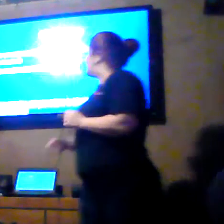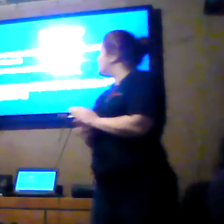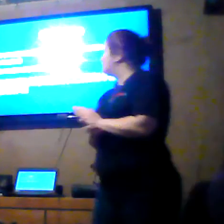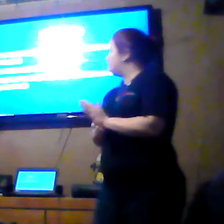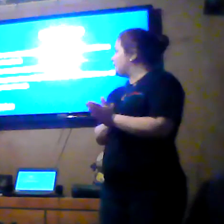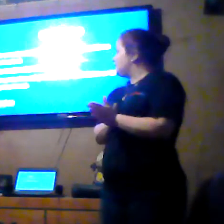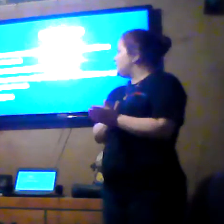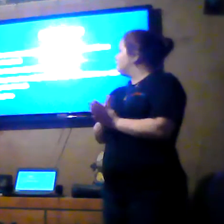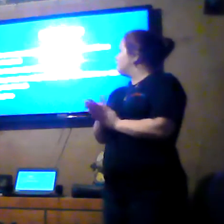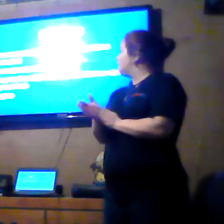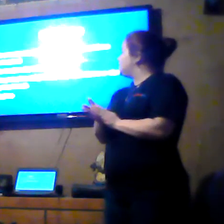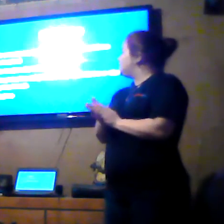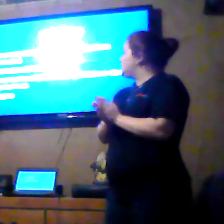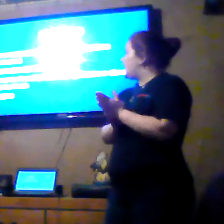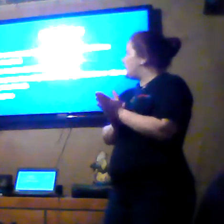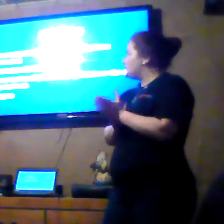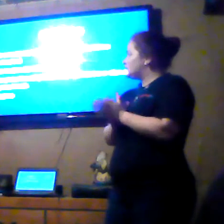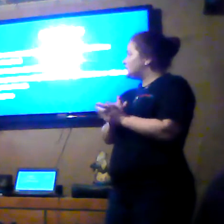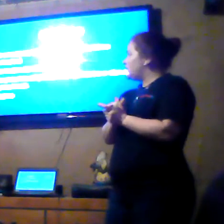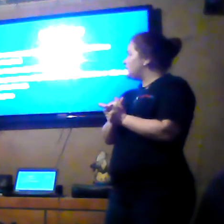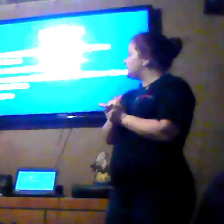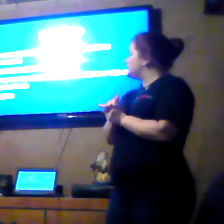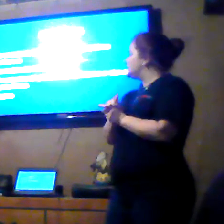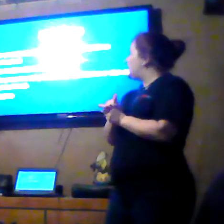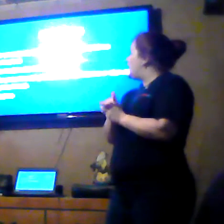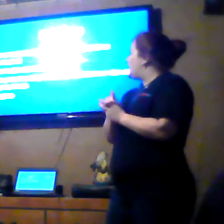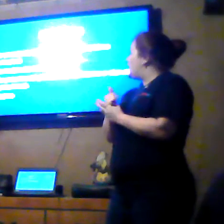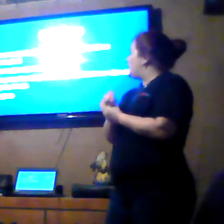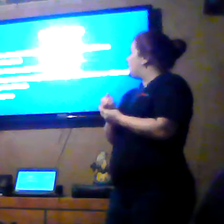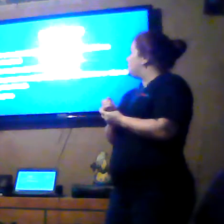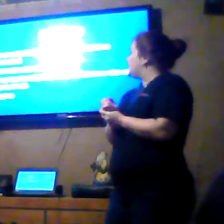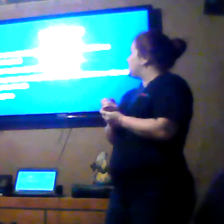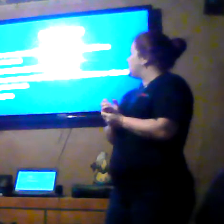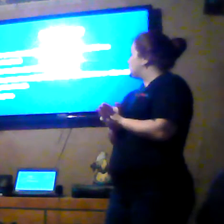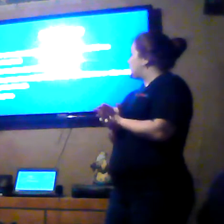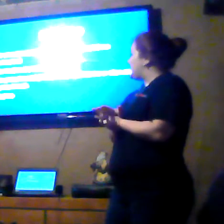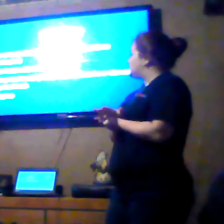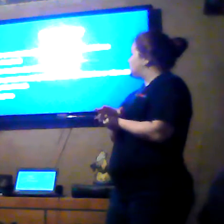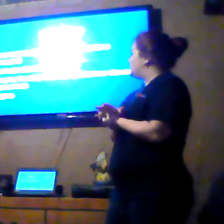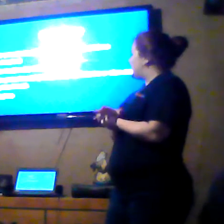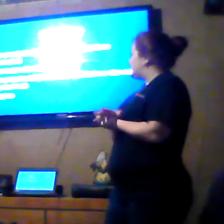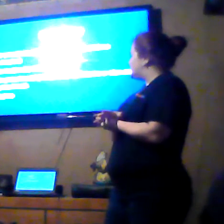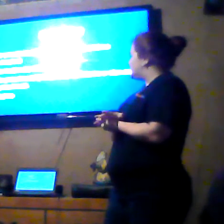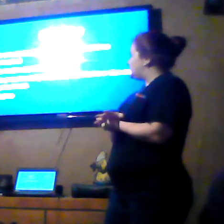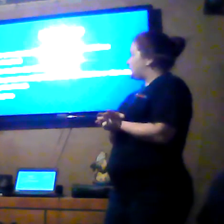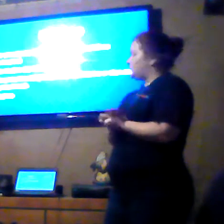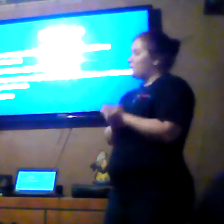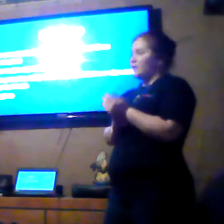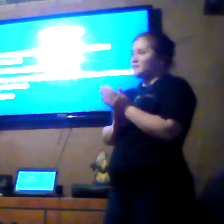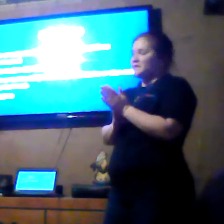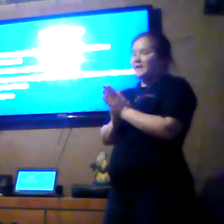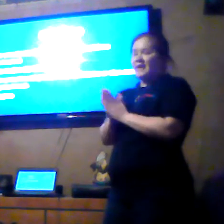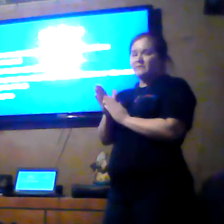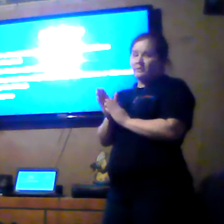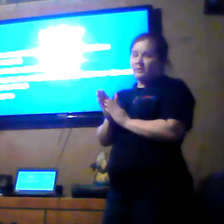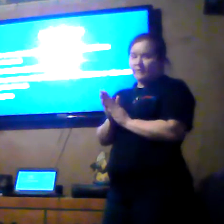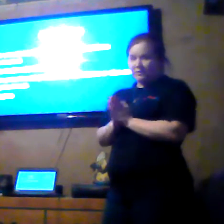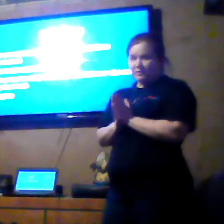And finally, in prevention of brucellosis, the easiest way is to not consume dairy products that have not been